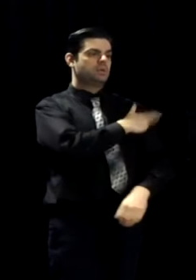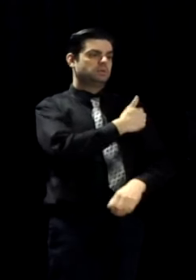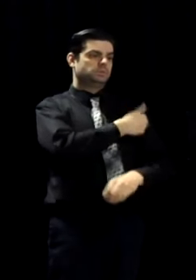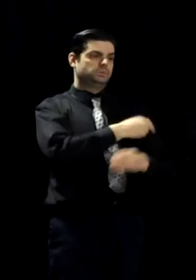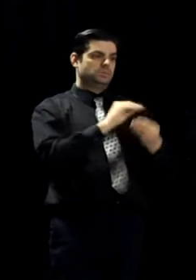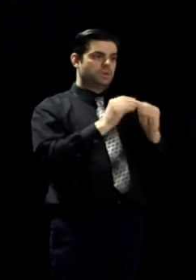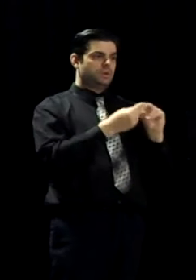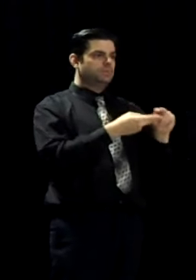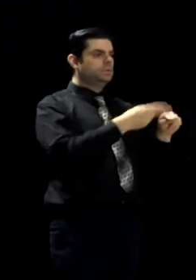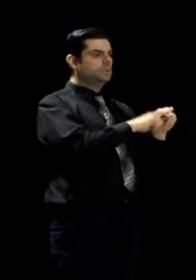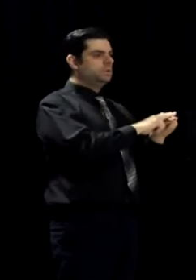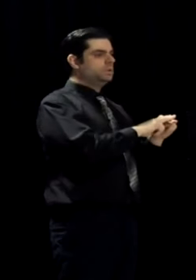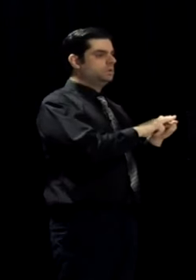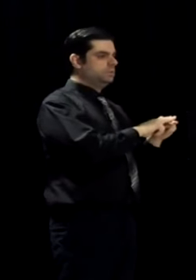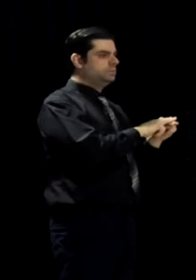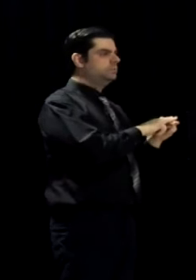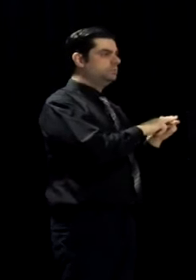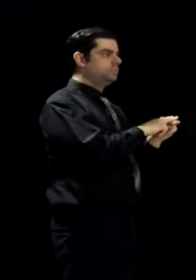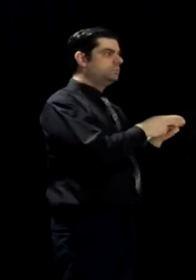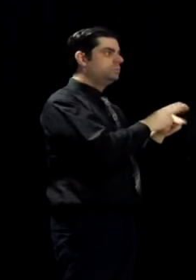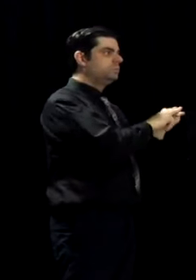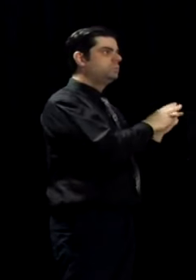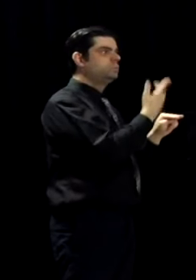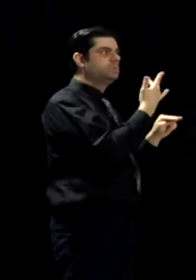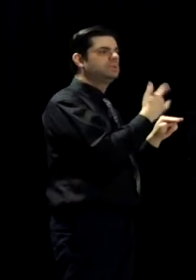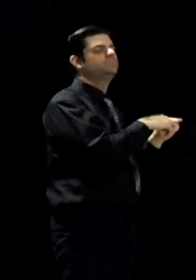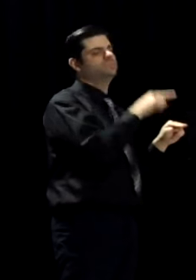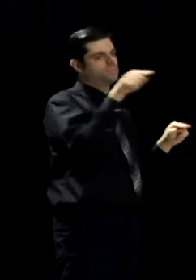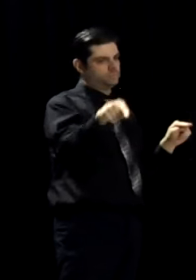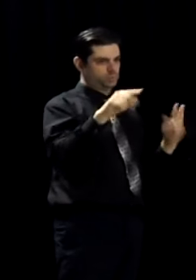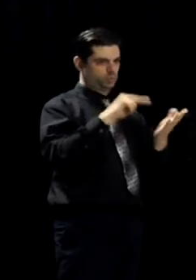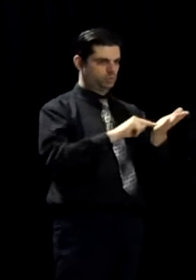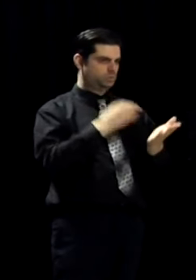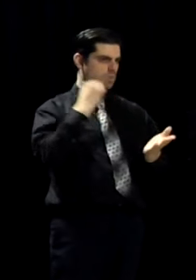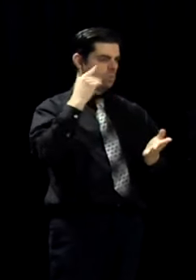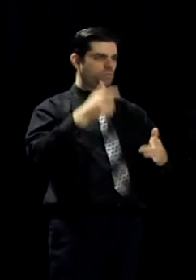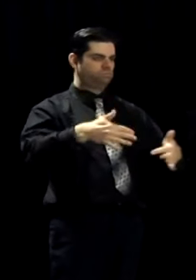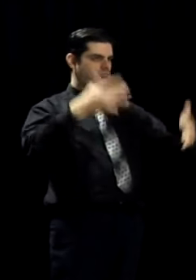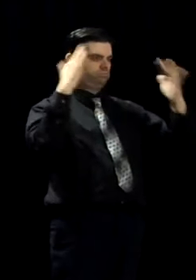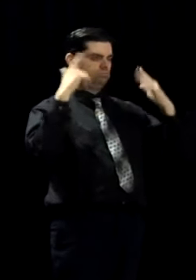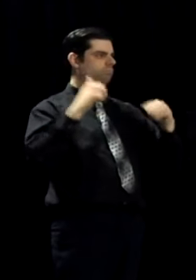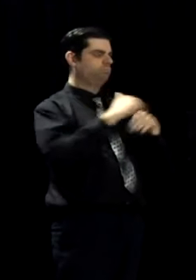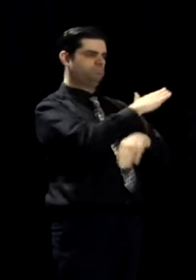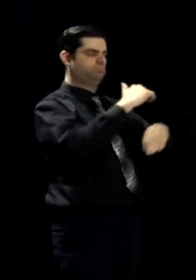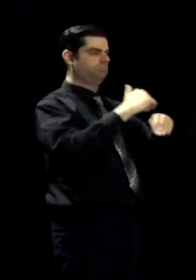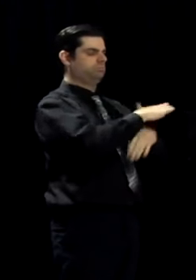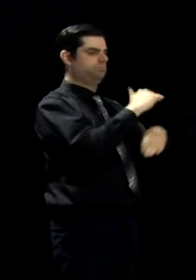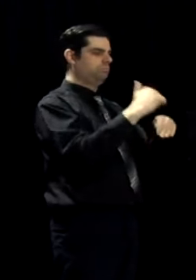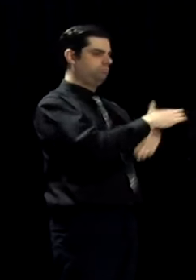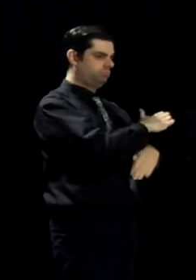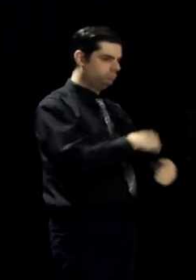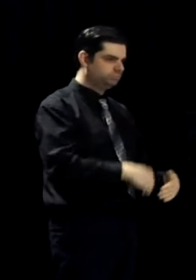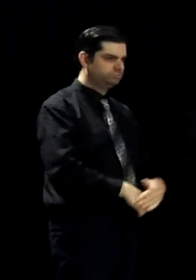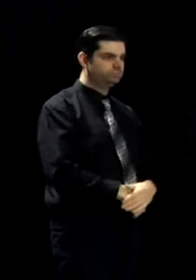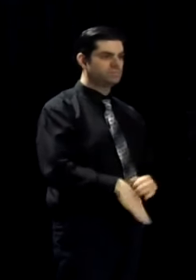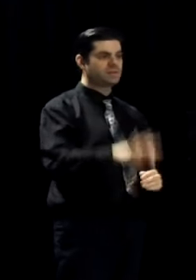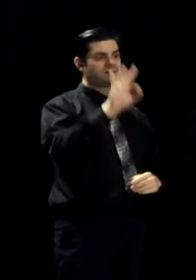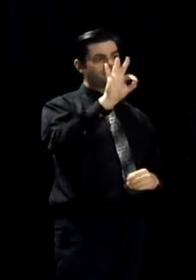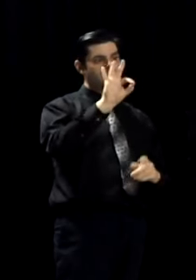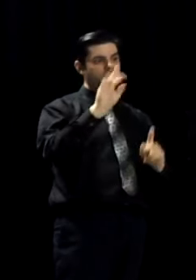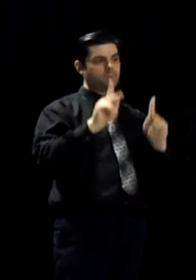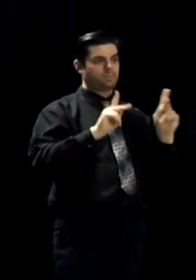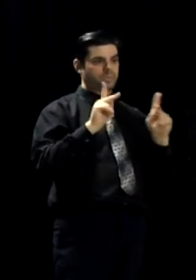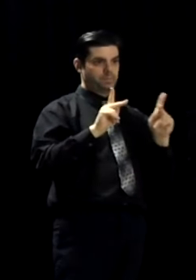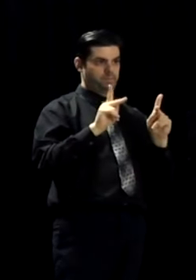this. When we look at those in a critical condition, we have 9 folks in critical condition. Again, let's think about them and pray for